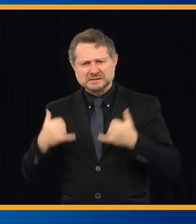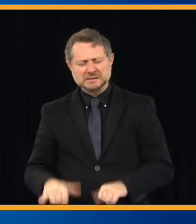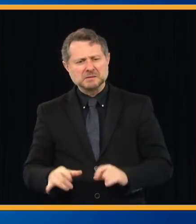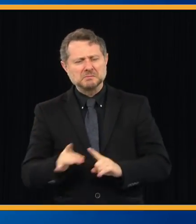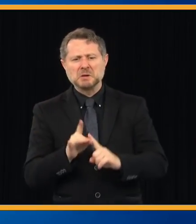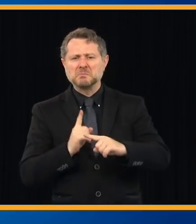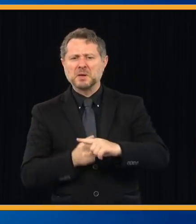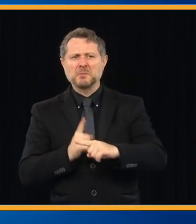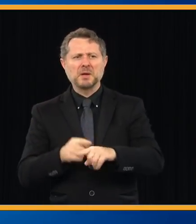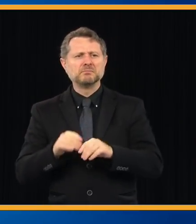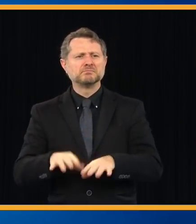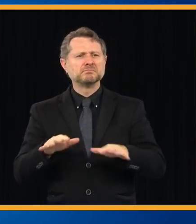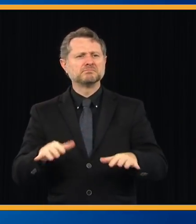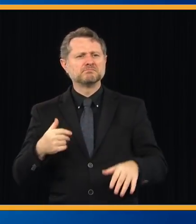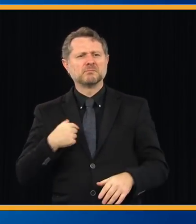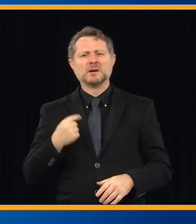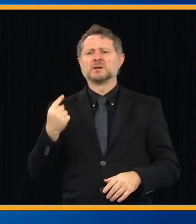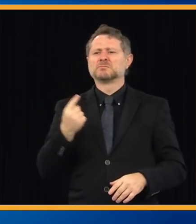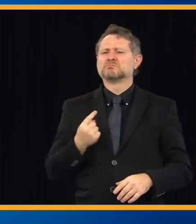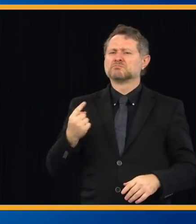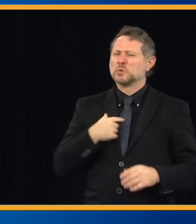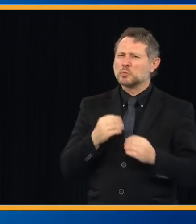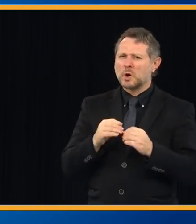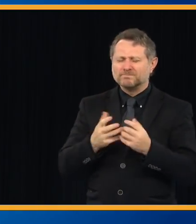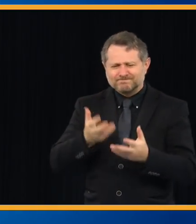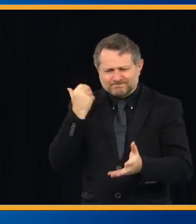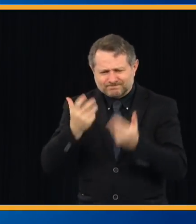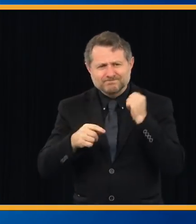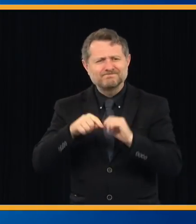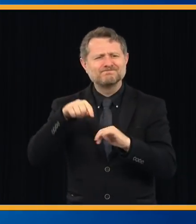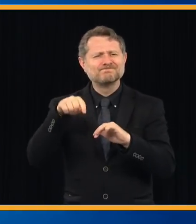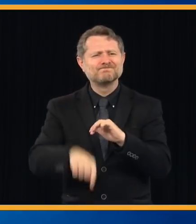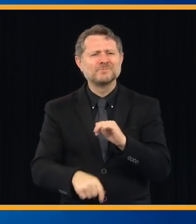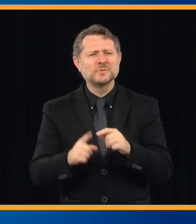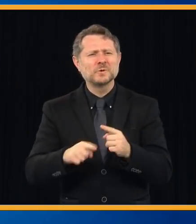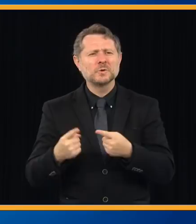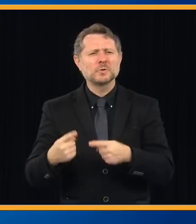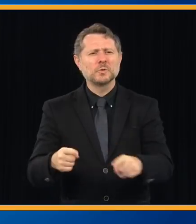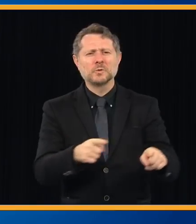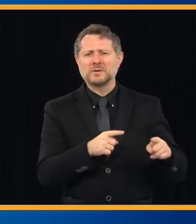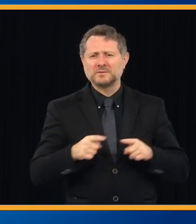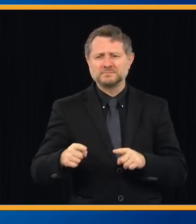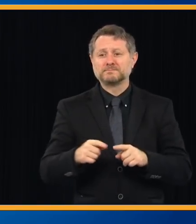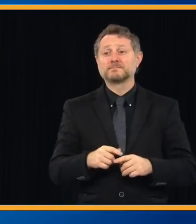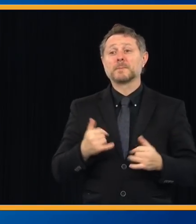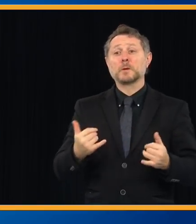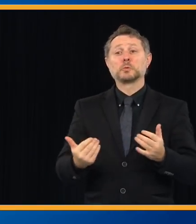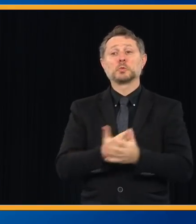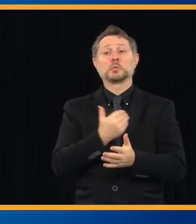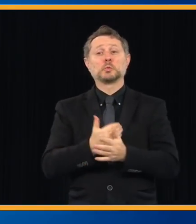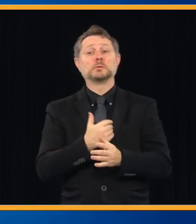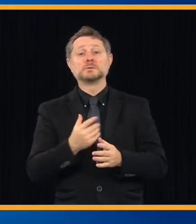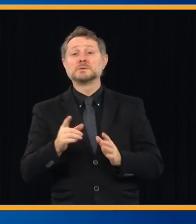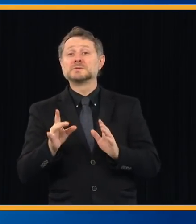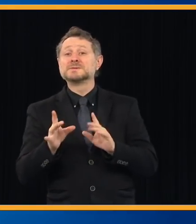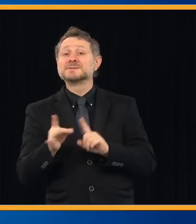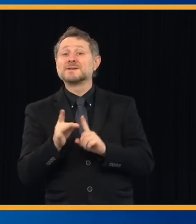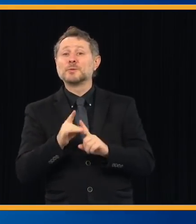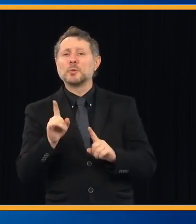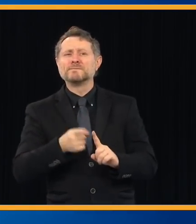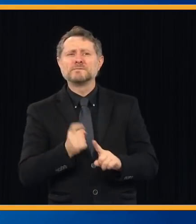getting additional information on these new cases now. And when you look at the new cases and where they're coming from in the